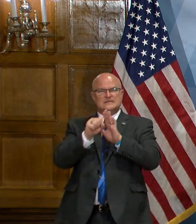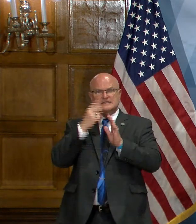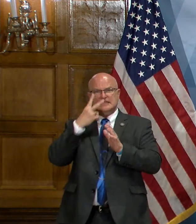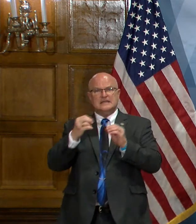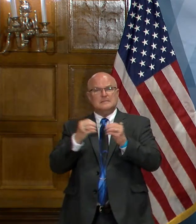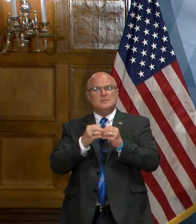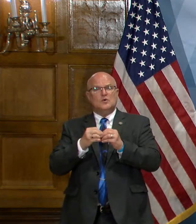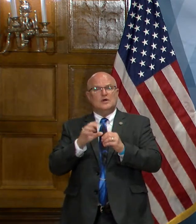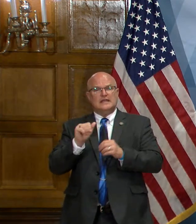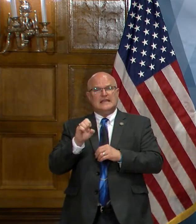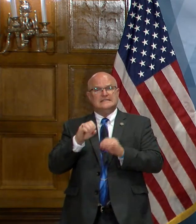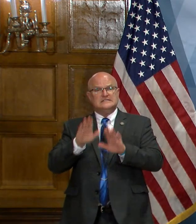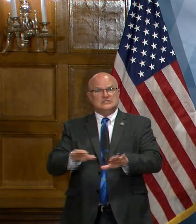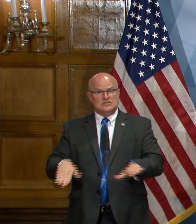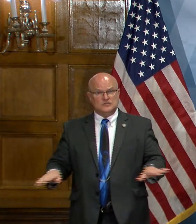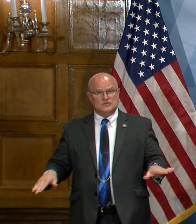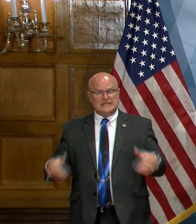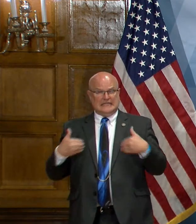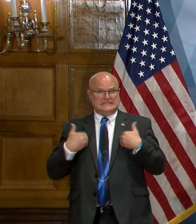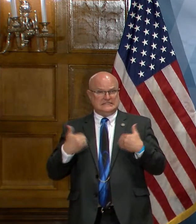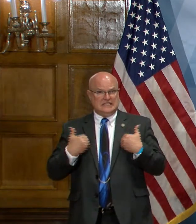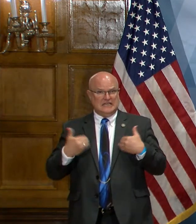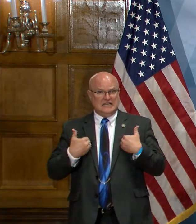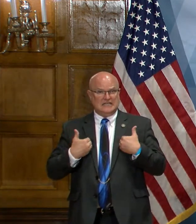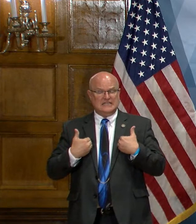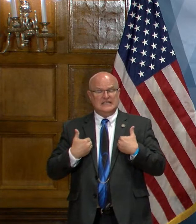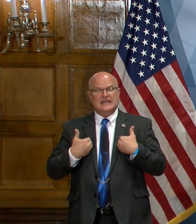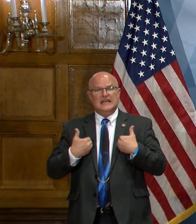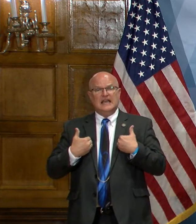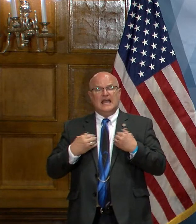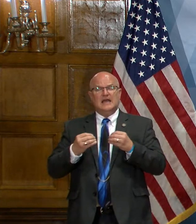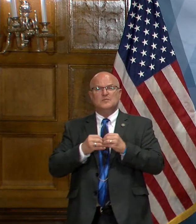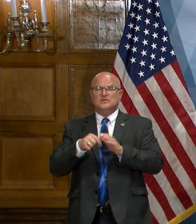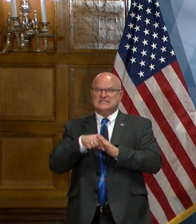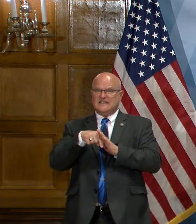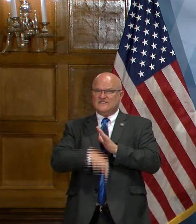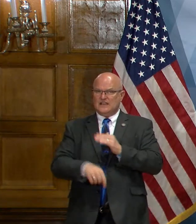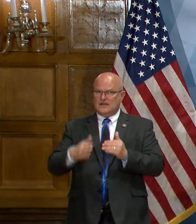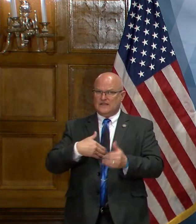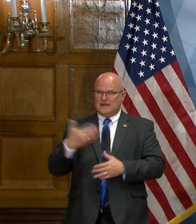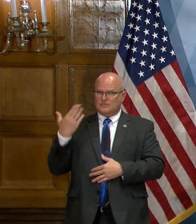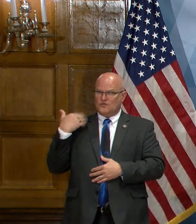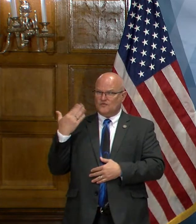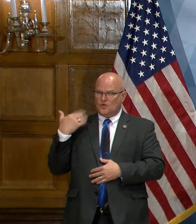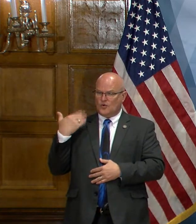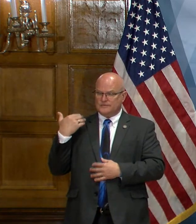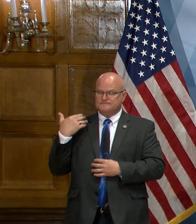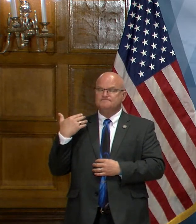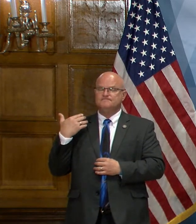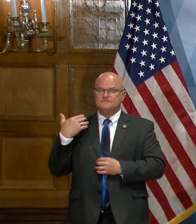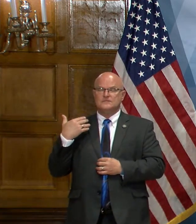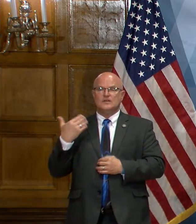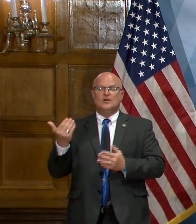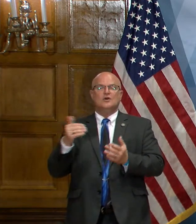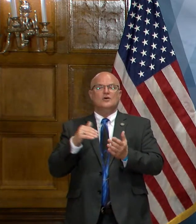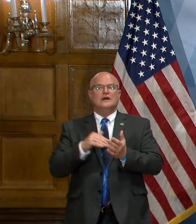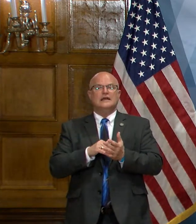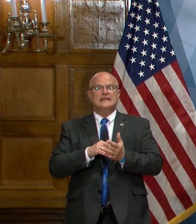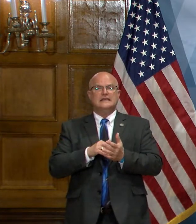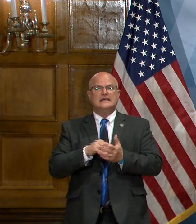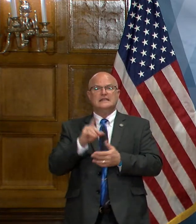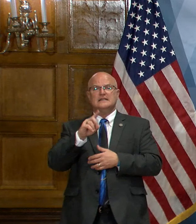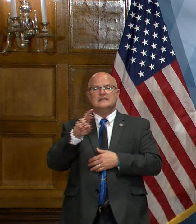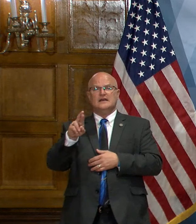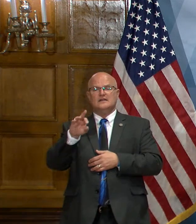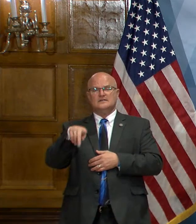in children and adolescents, and the disease tends to be more severe than it had been for the original strain. So again,